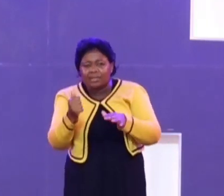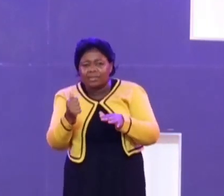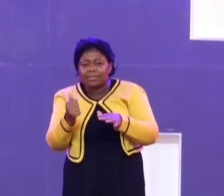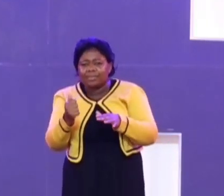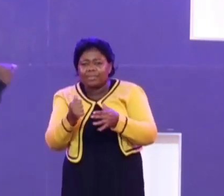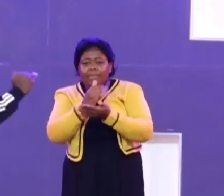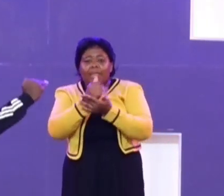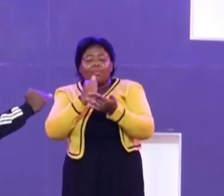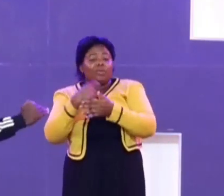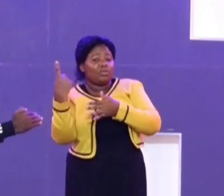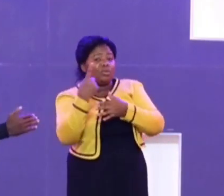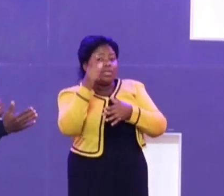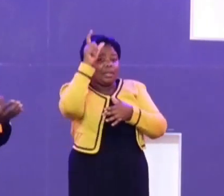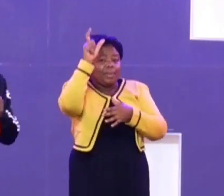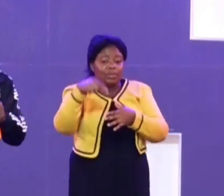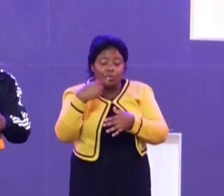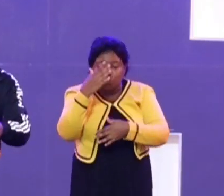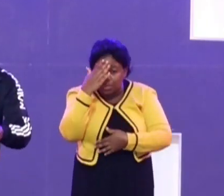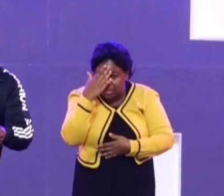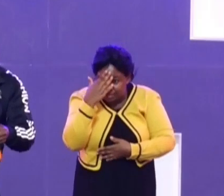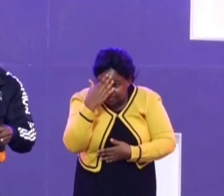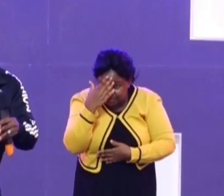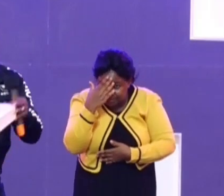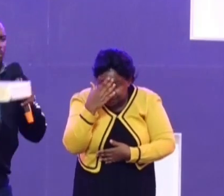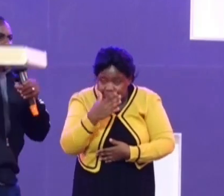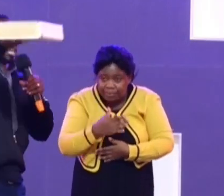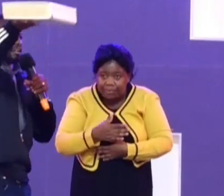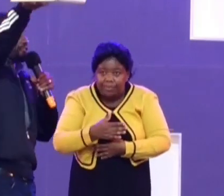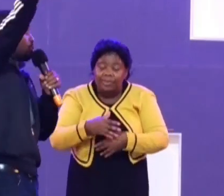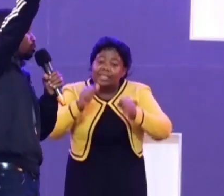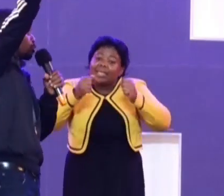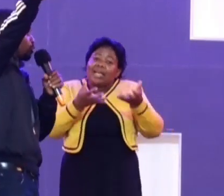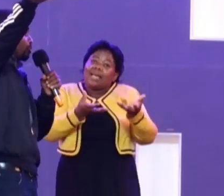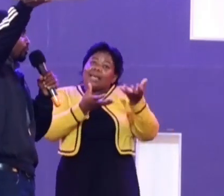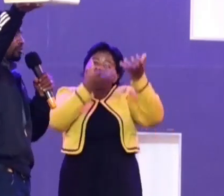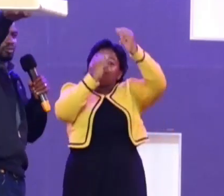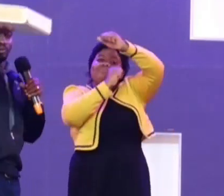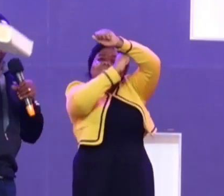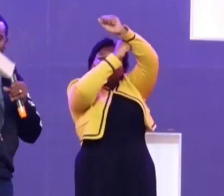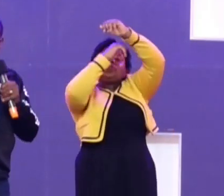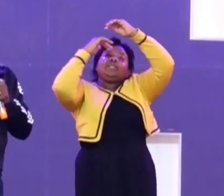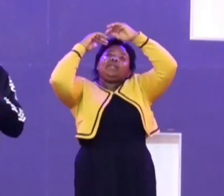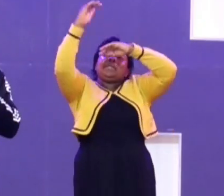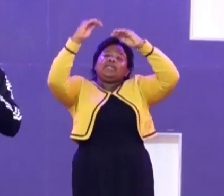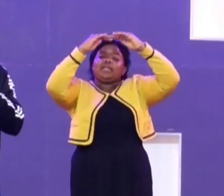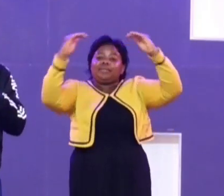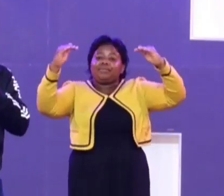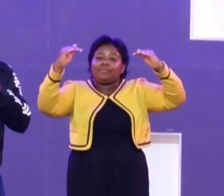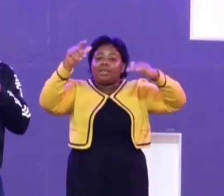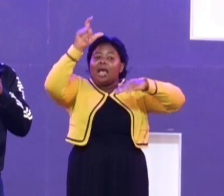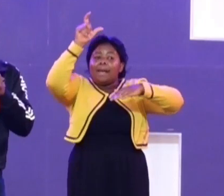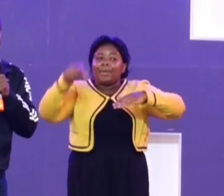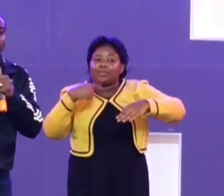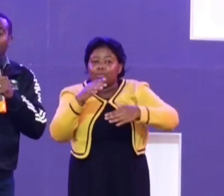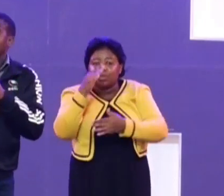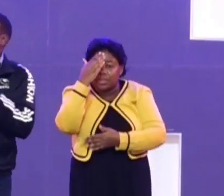Bango mtu yekeye towaziza. Because the only person who has humbled themselves. Yasobola kumanaging a level waguru. Is the one who can manage a higher level. Omuntu ayeto